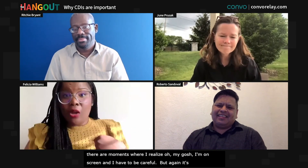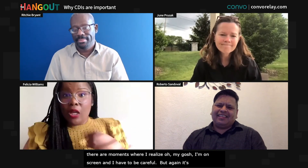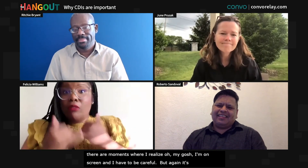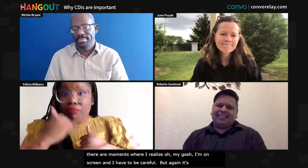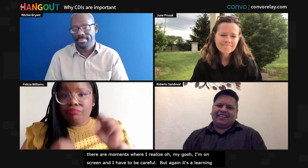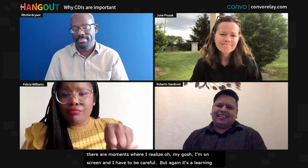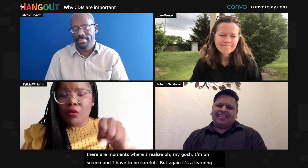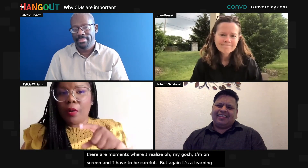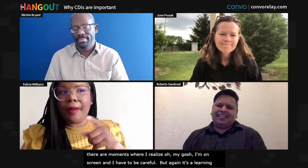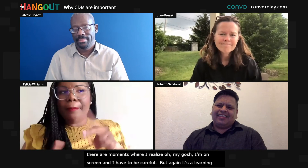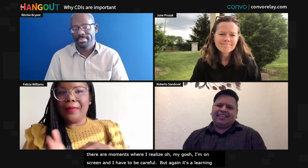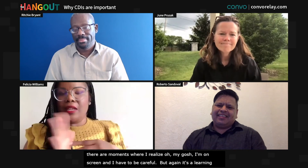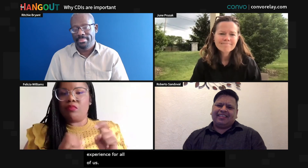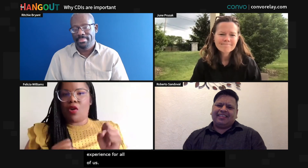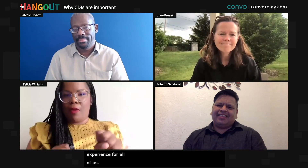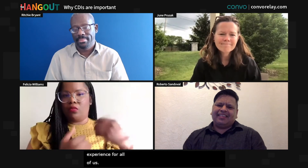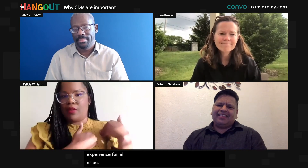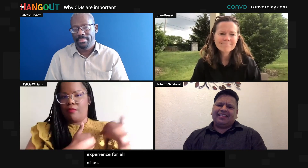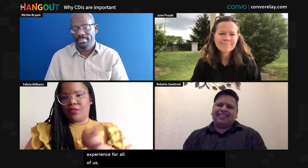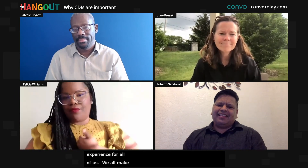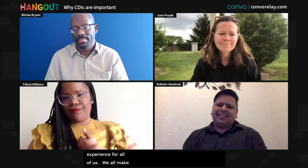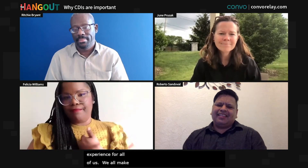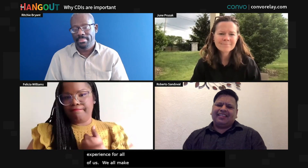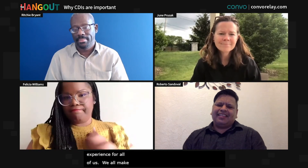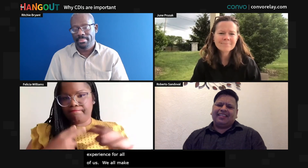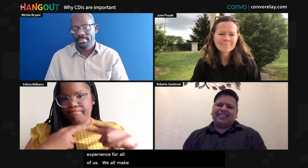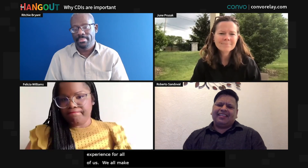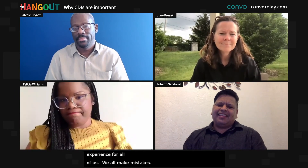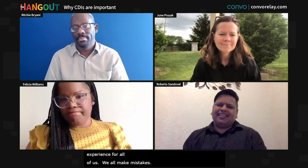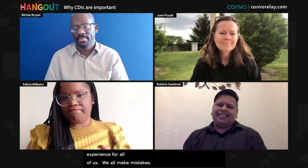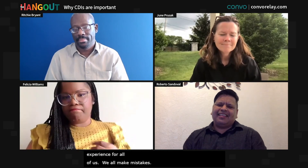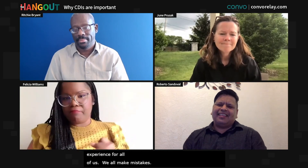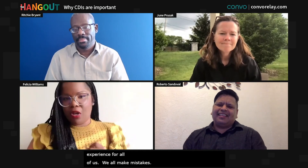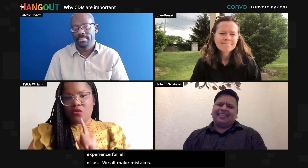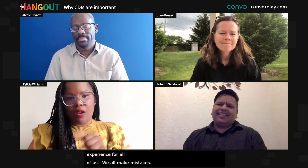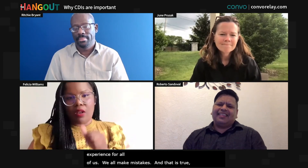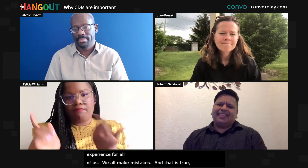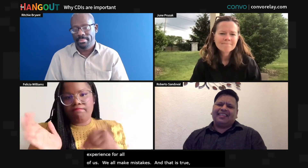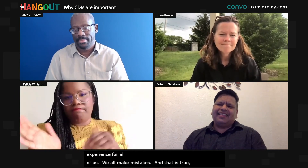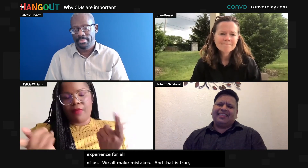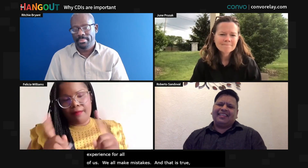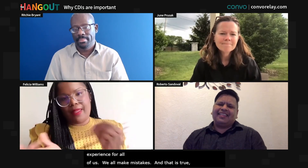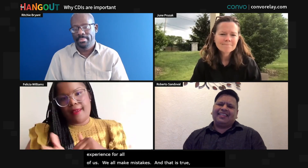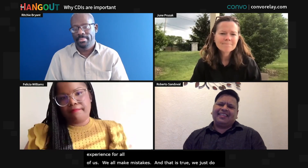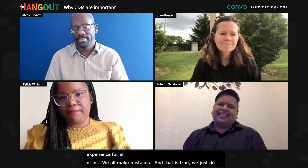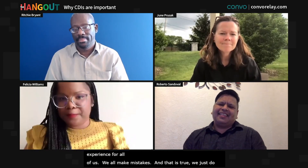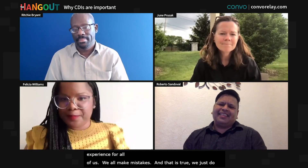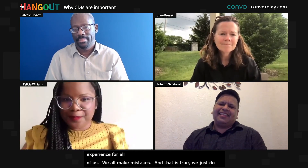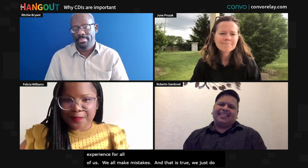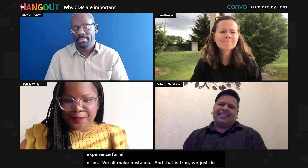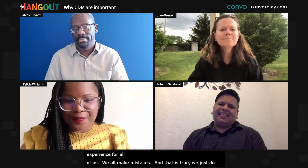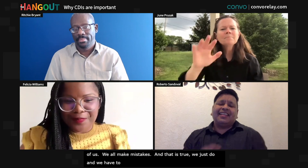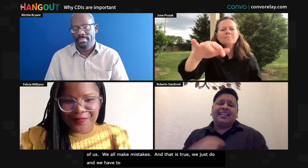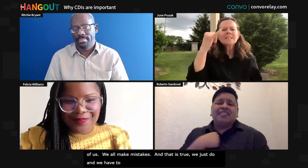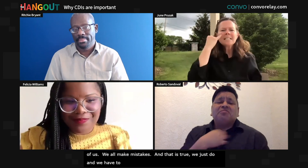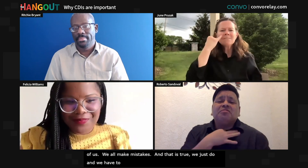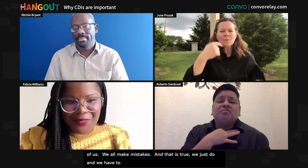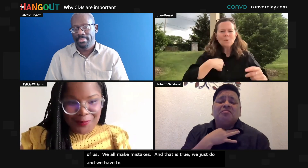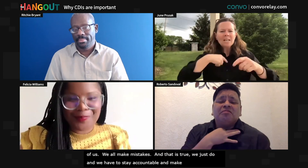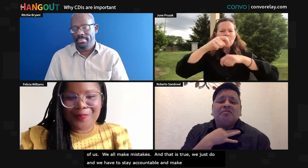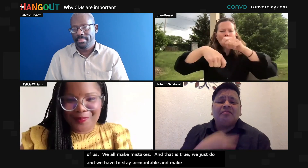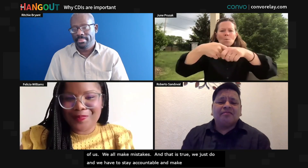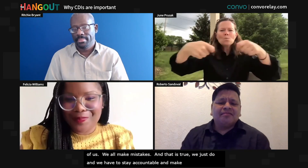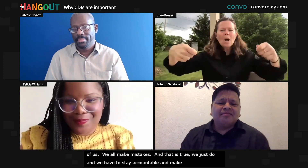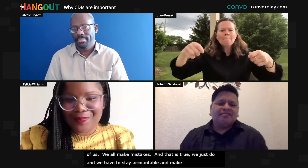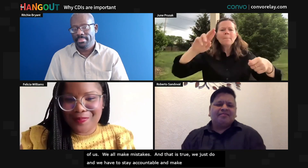Mm. We all make mistakes, and that is true. We just do. And we just have to stay accountable and make sure that we're looking at ourselves and